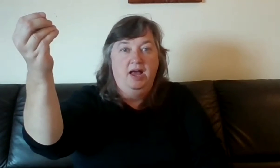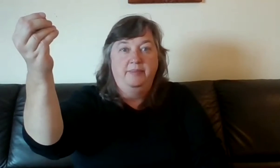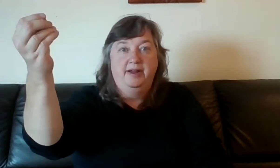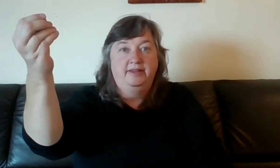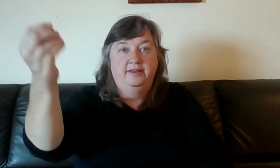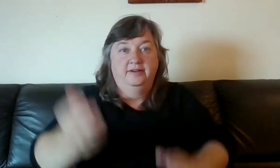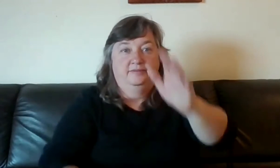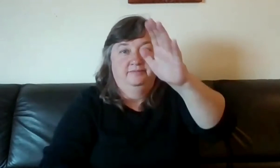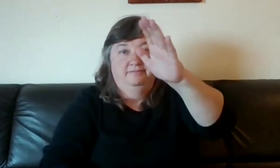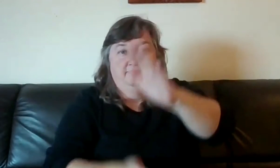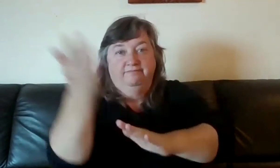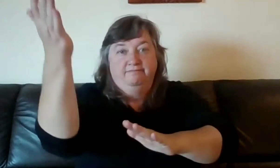I'm out of here.